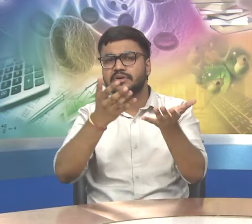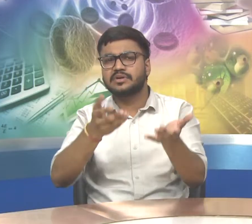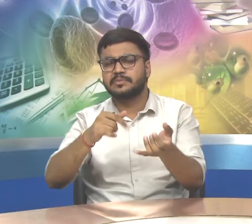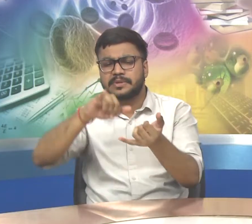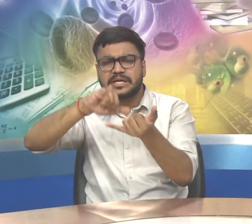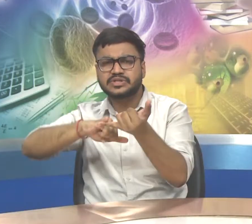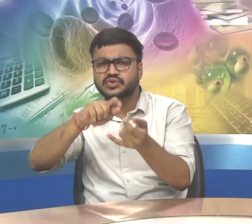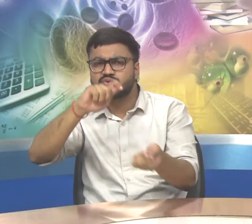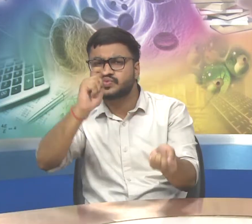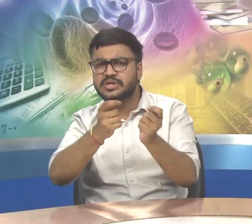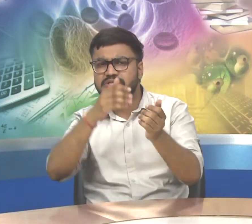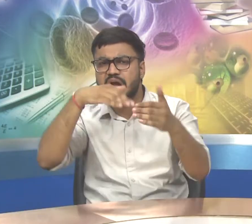In 1961,